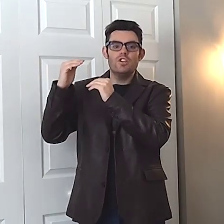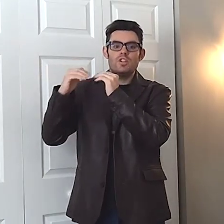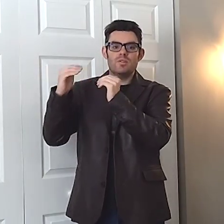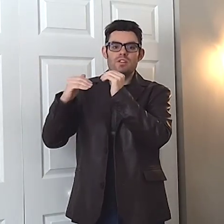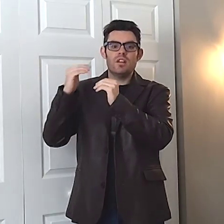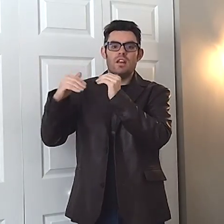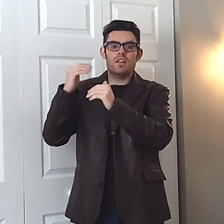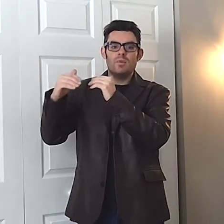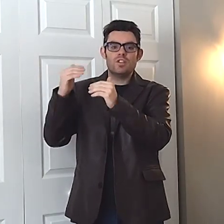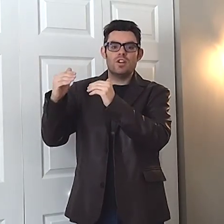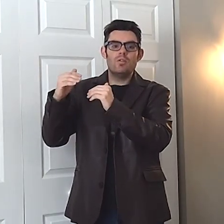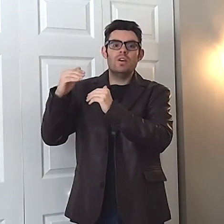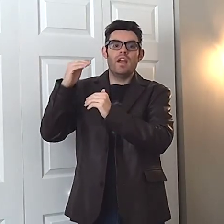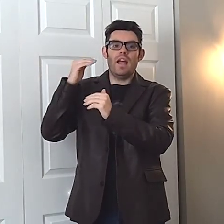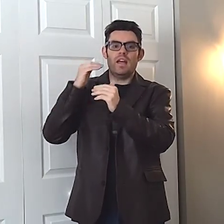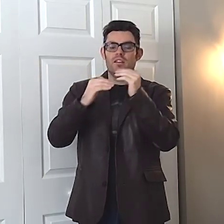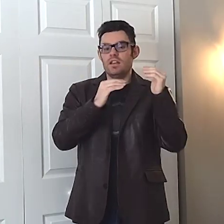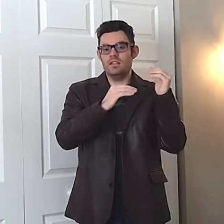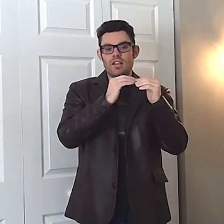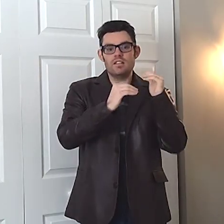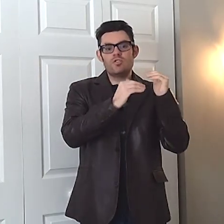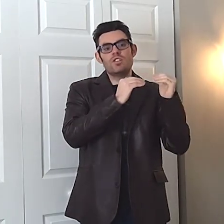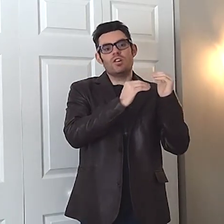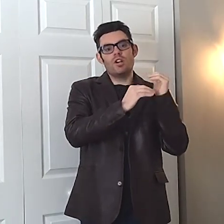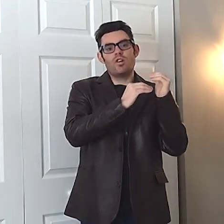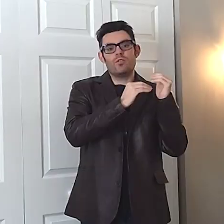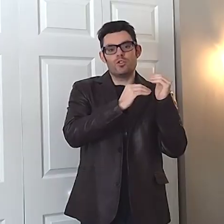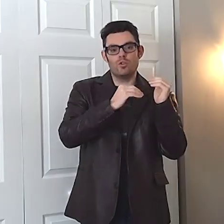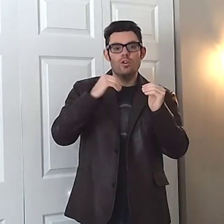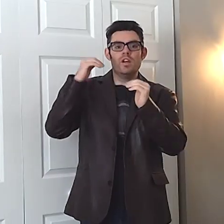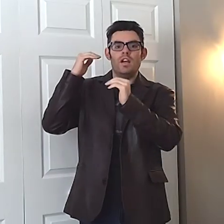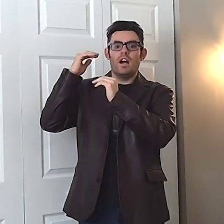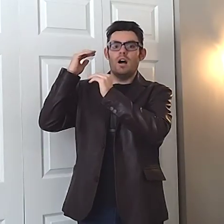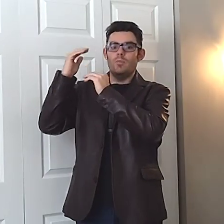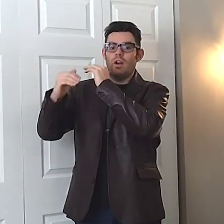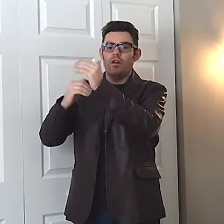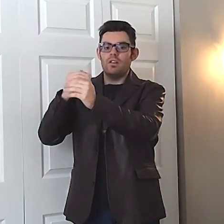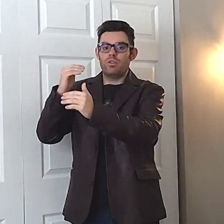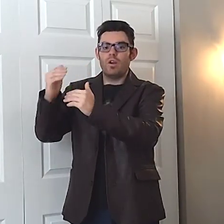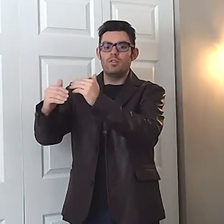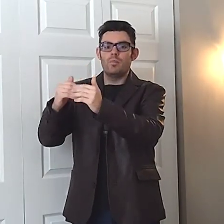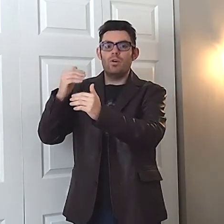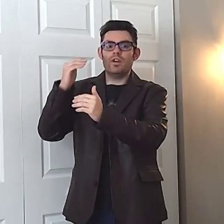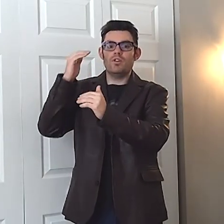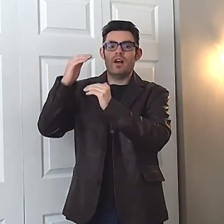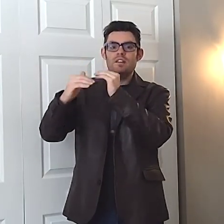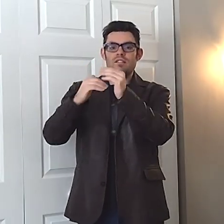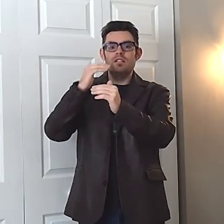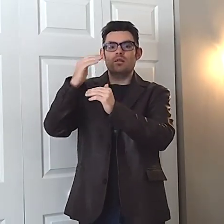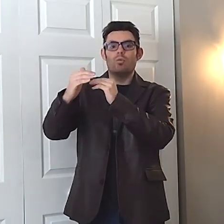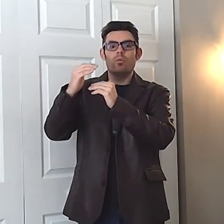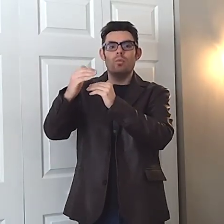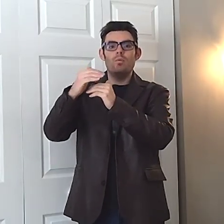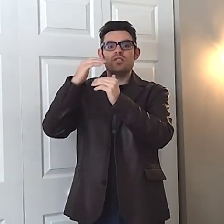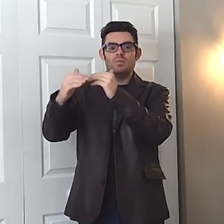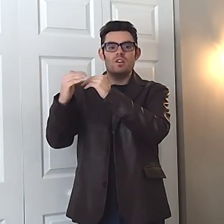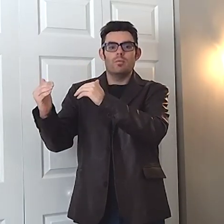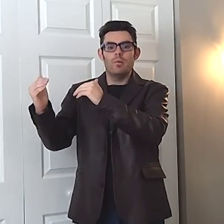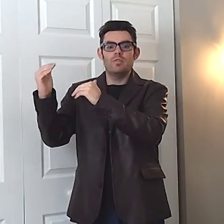relationship is not as much so, and that's an interesting contrast for sure. Now, throughout the book, you kind of see some more moments, some tender moments